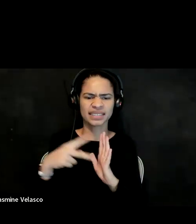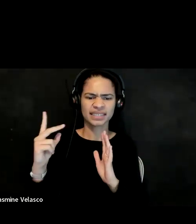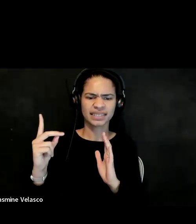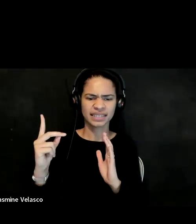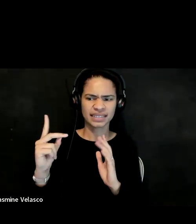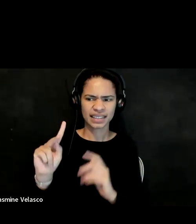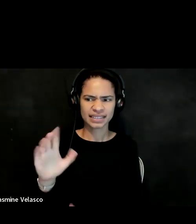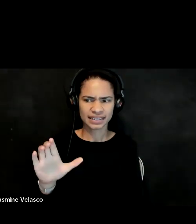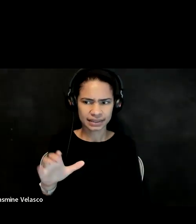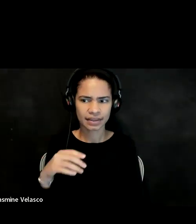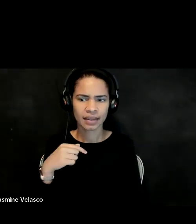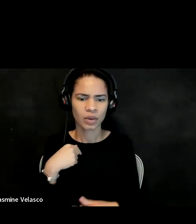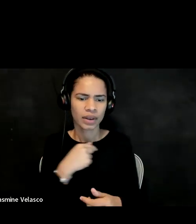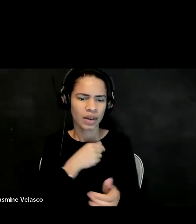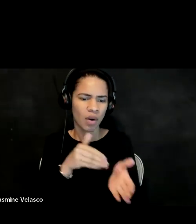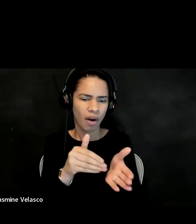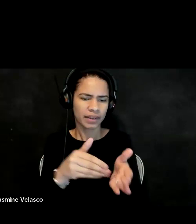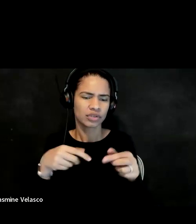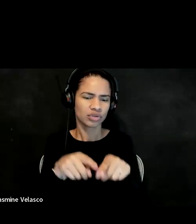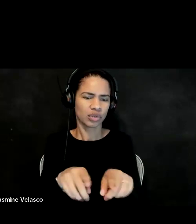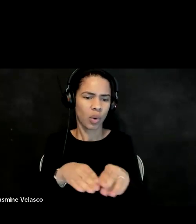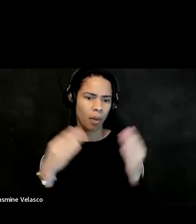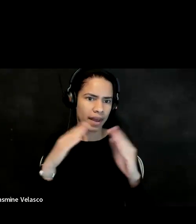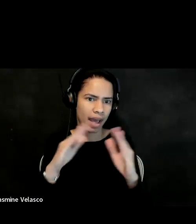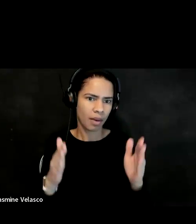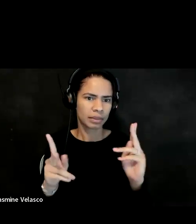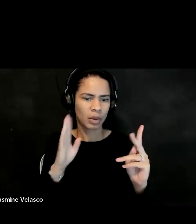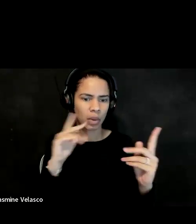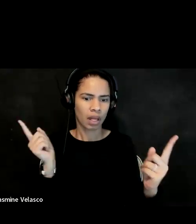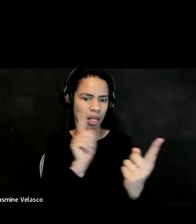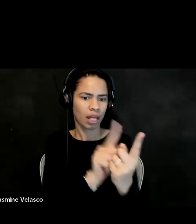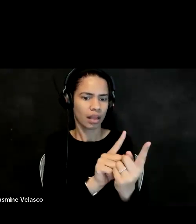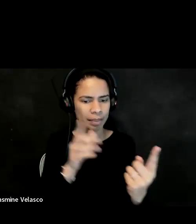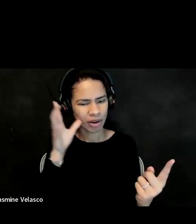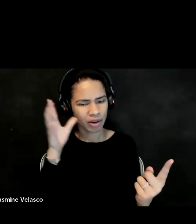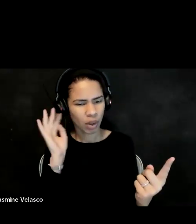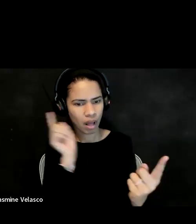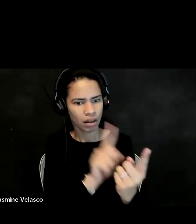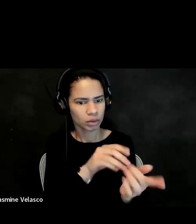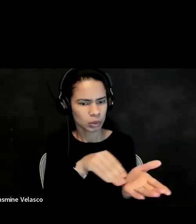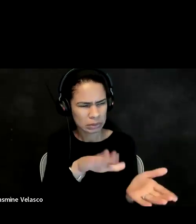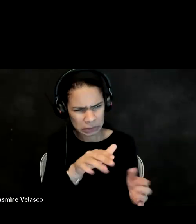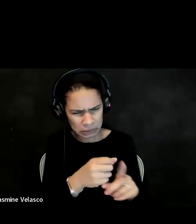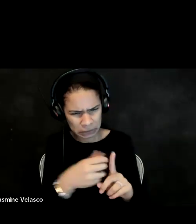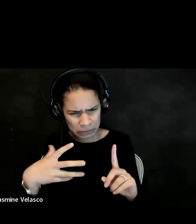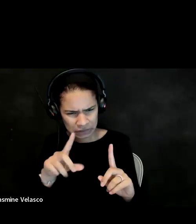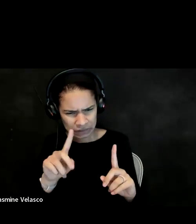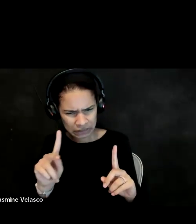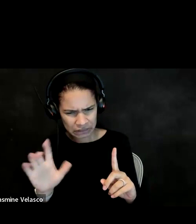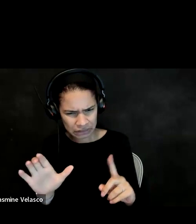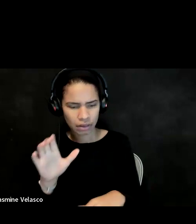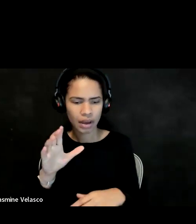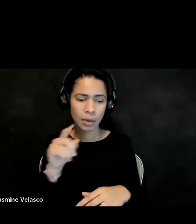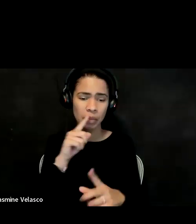often get these questions at open houses. Parents come up to us, students, they're like, so what is a DKC? And in